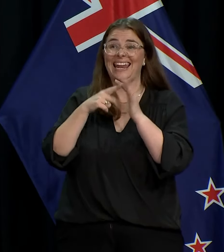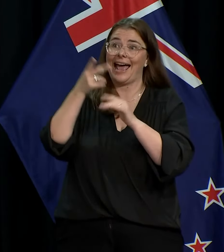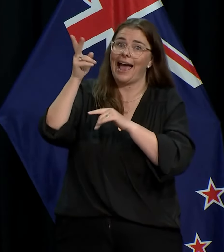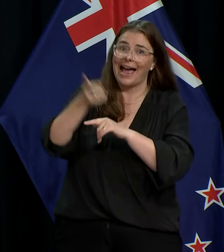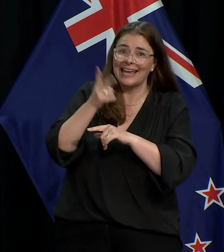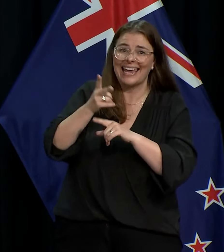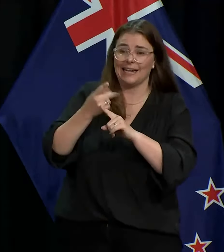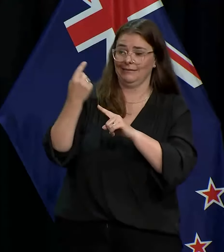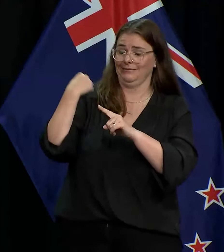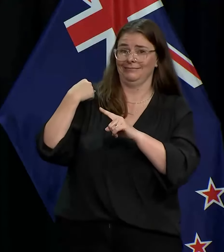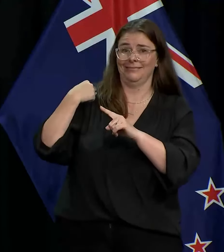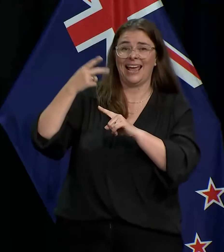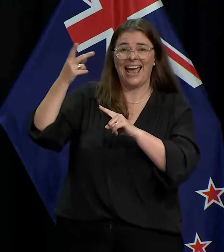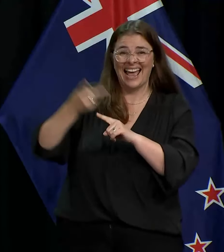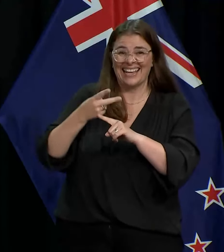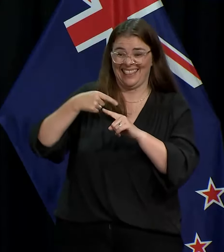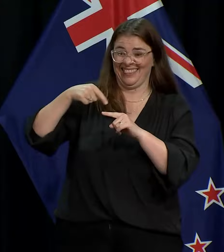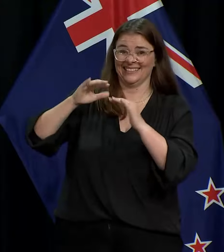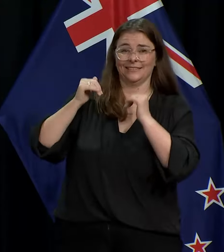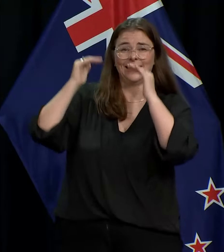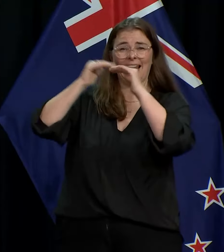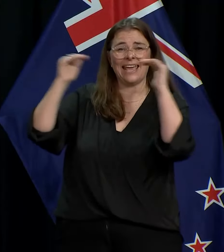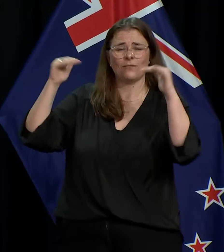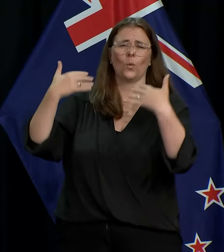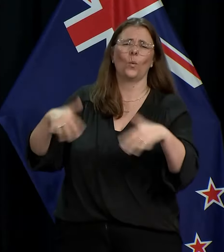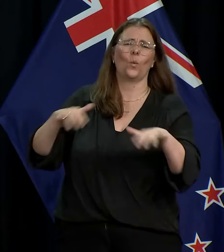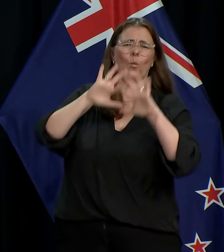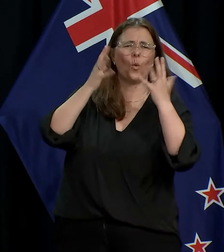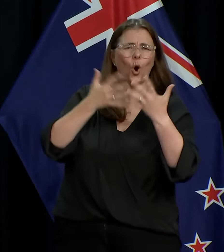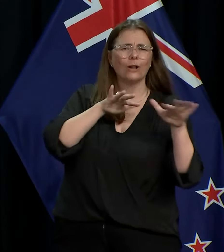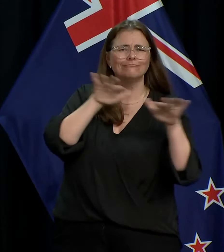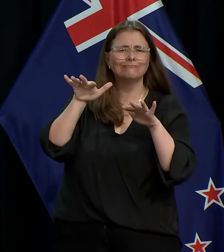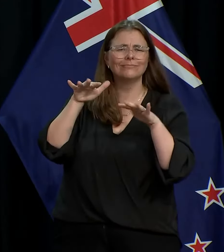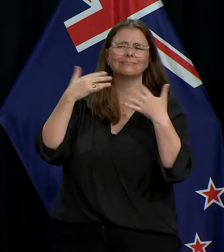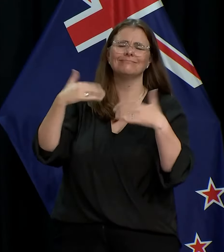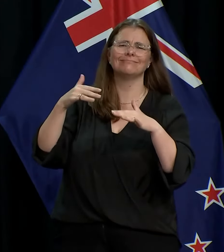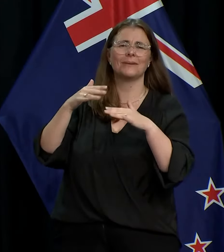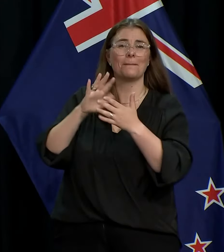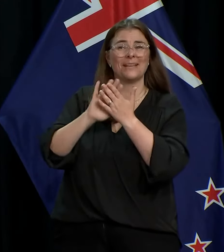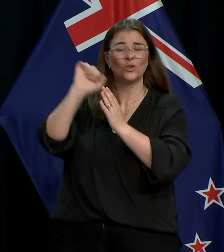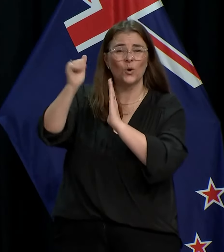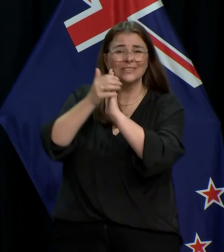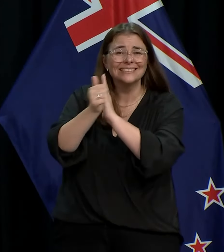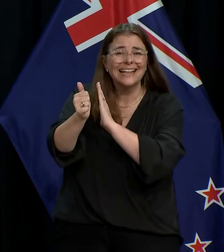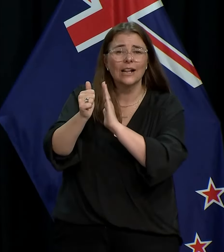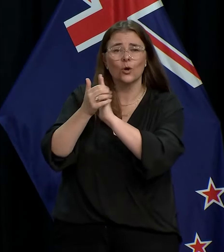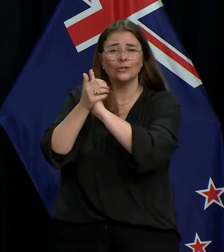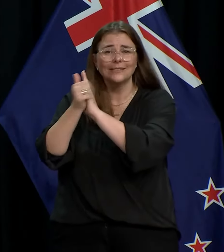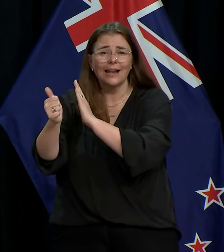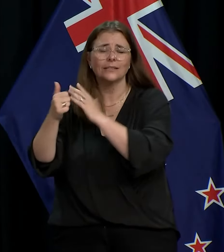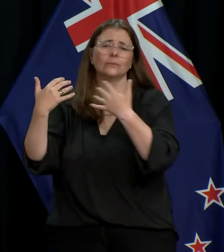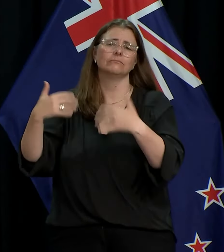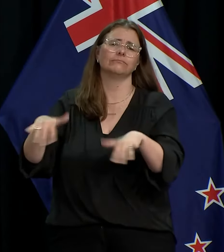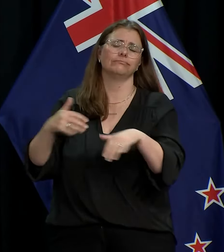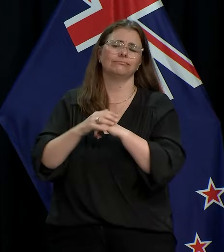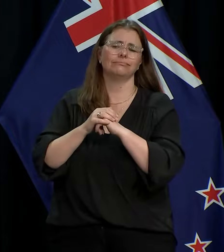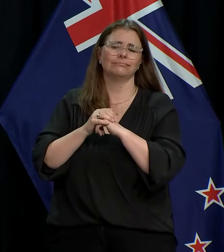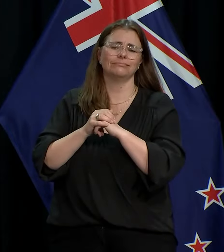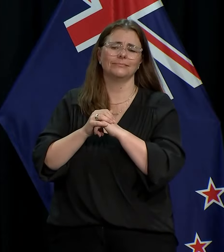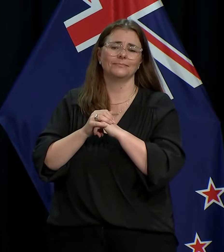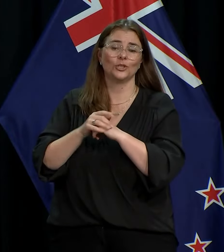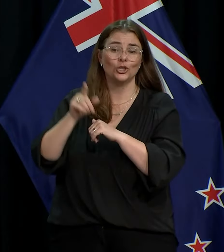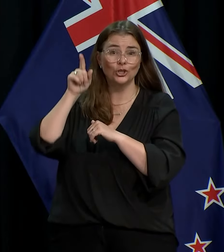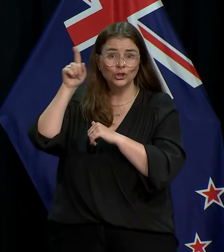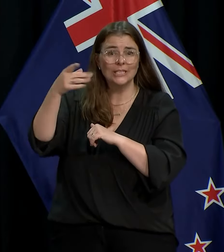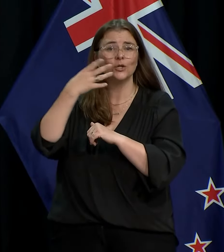once but twice at this level, is just phenomenal. It speaks to her skill, her talent, but she has